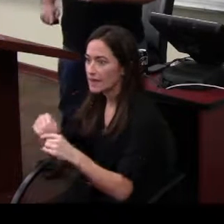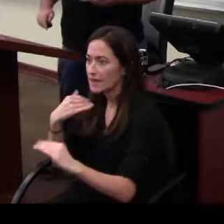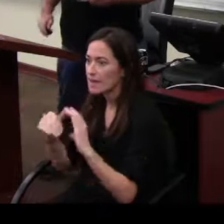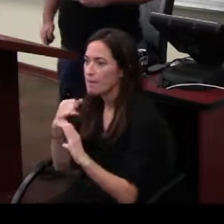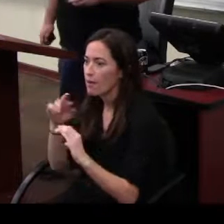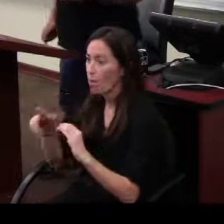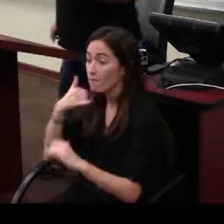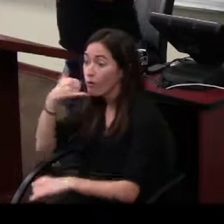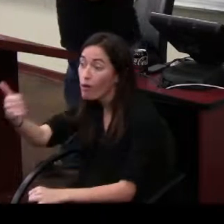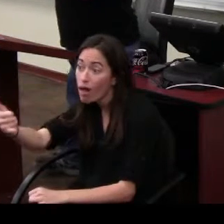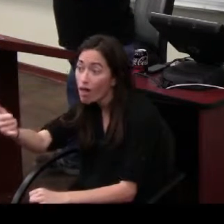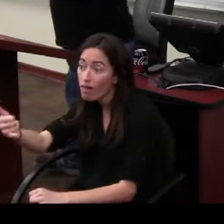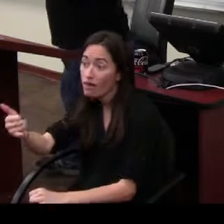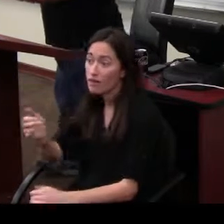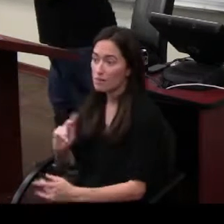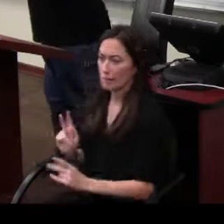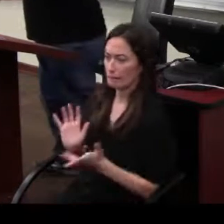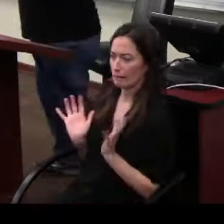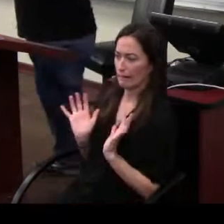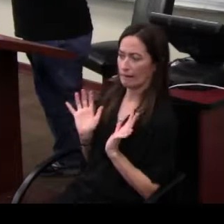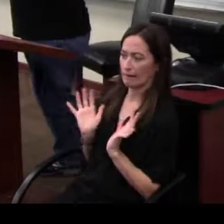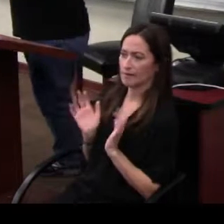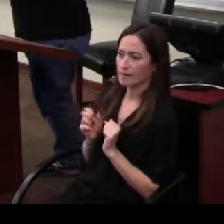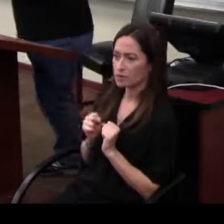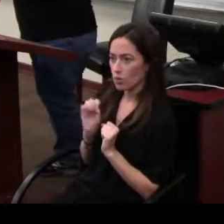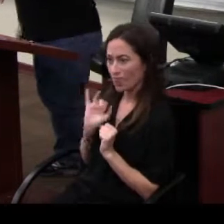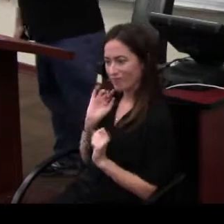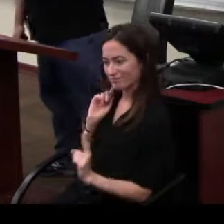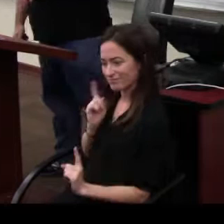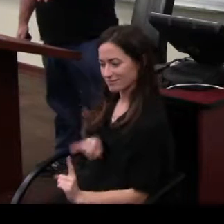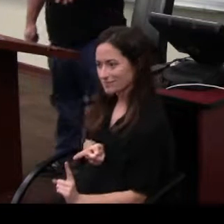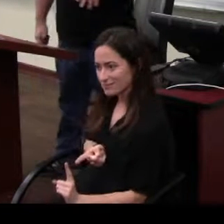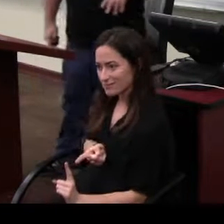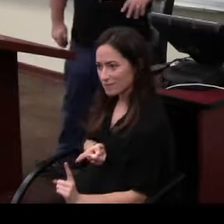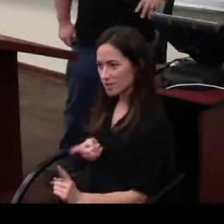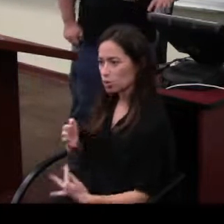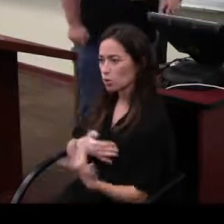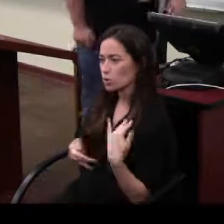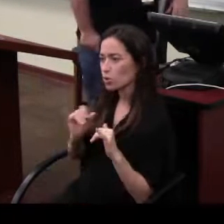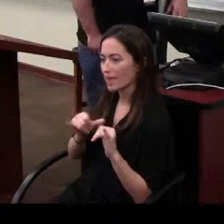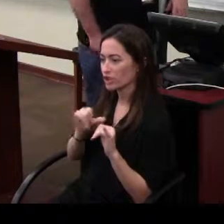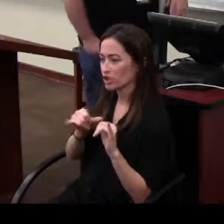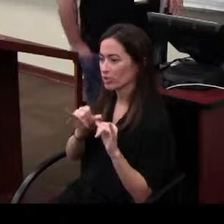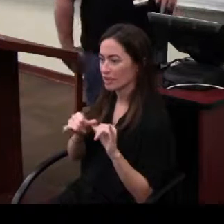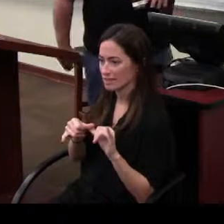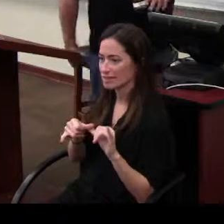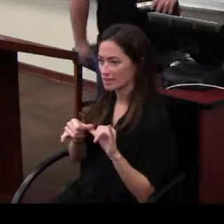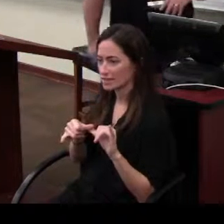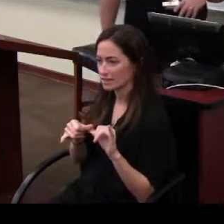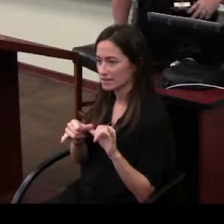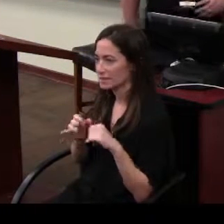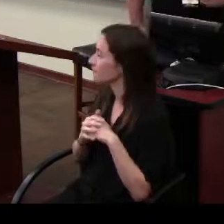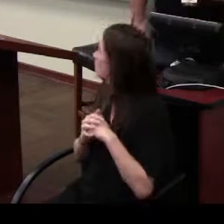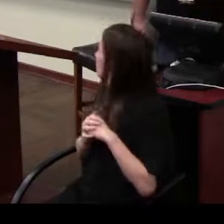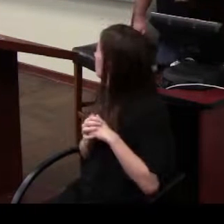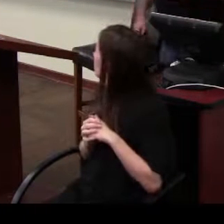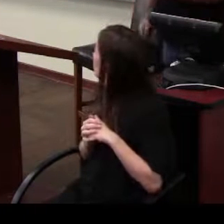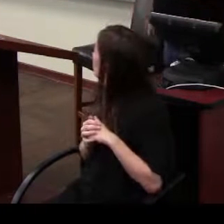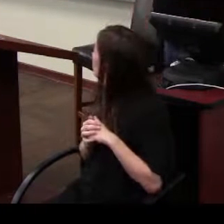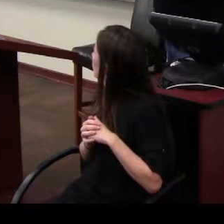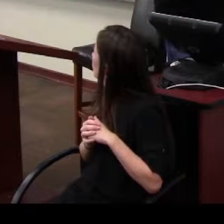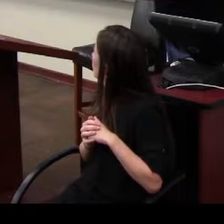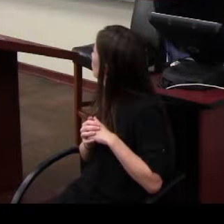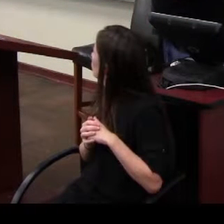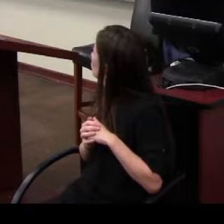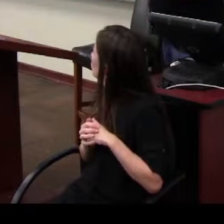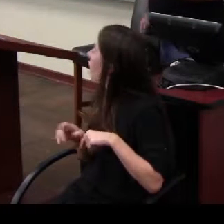call or something like that, that is what it all boils down to social engineering-wise, okay? So there's